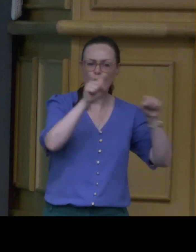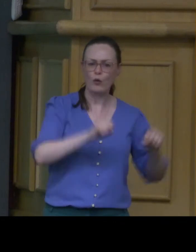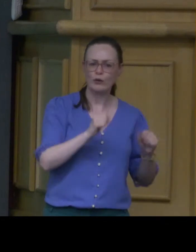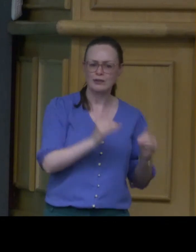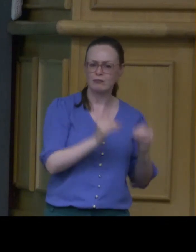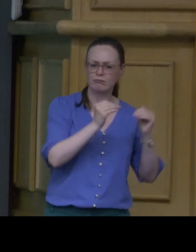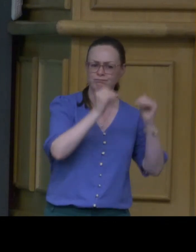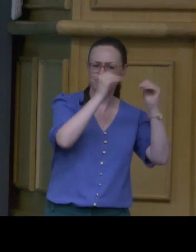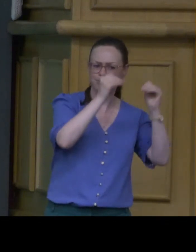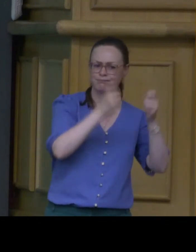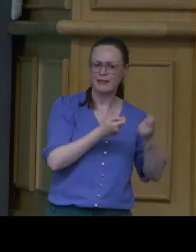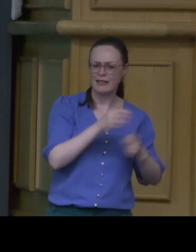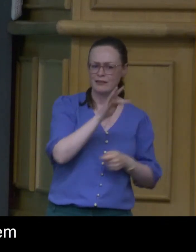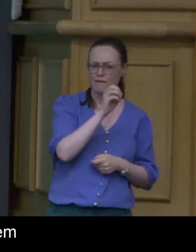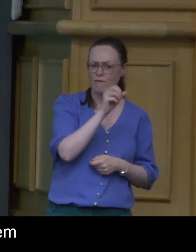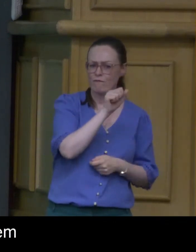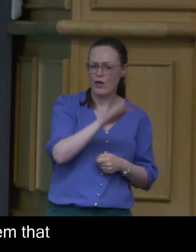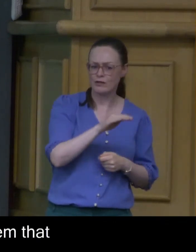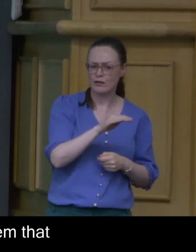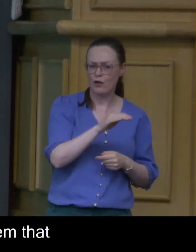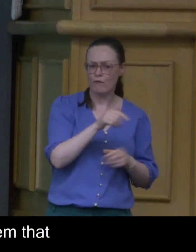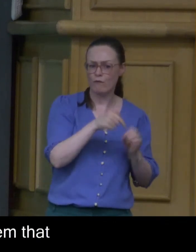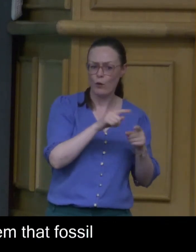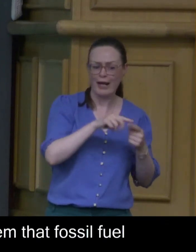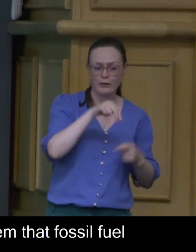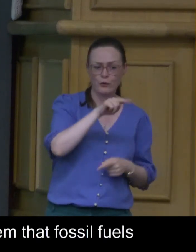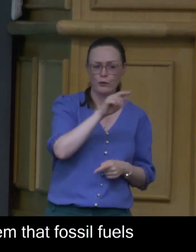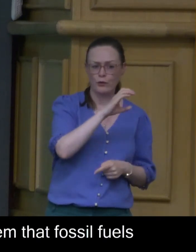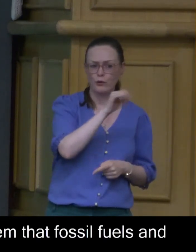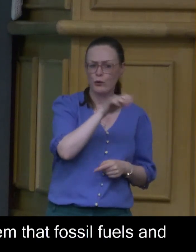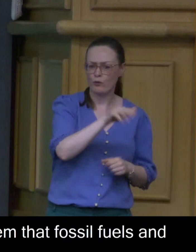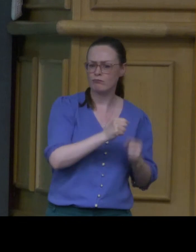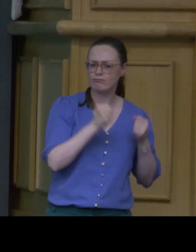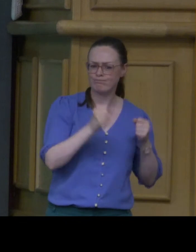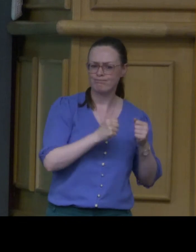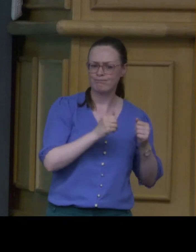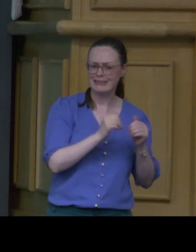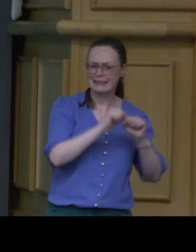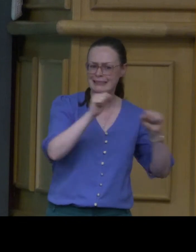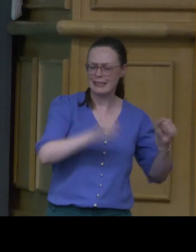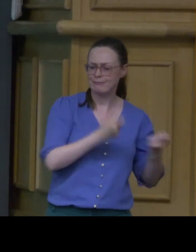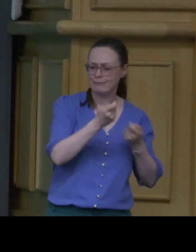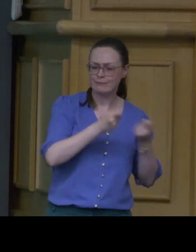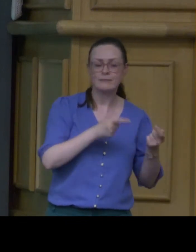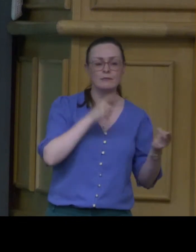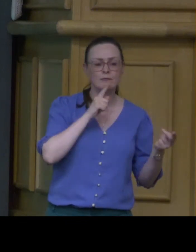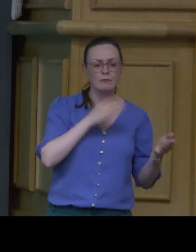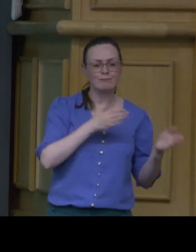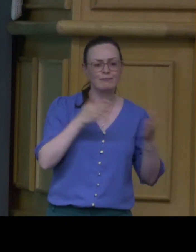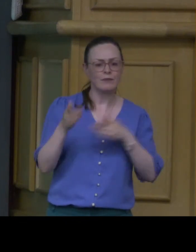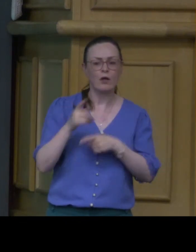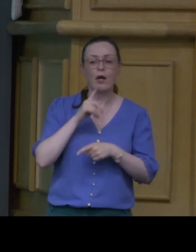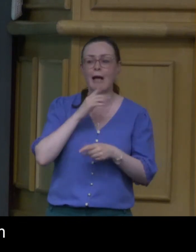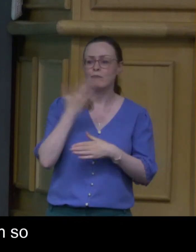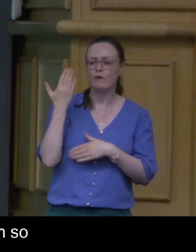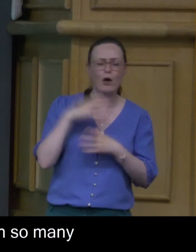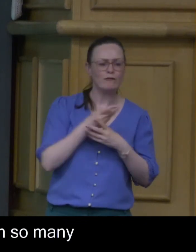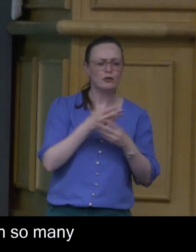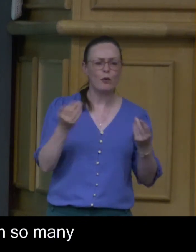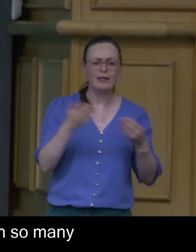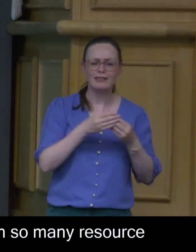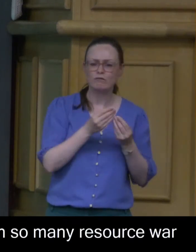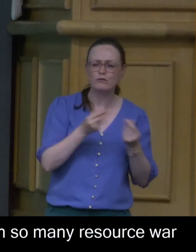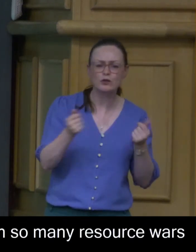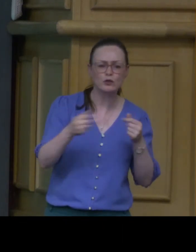system that fossil fuels and nuclear have brought, which also have brought us in train so many resource wars over